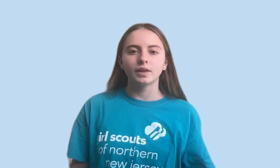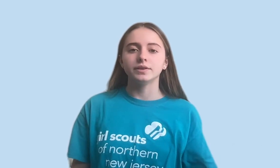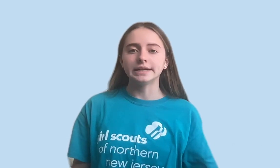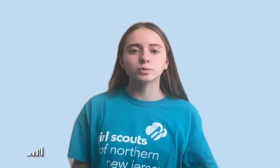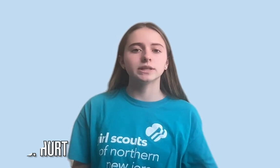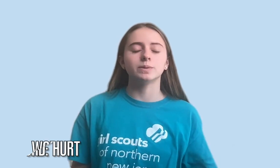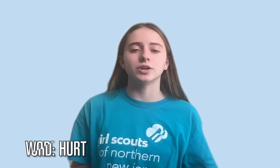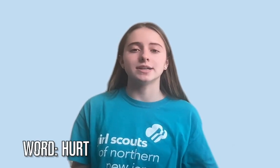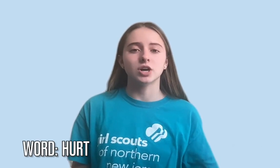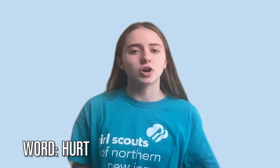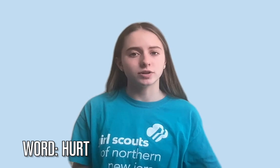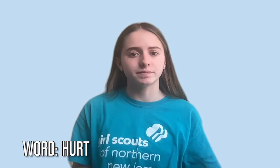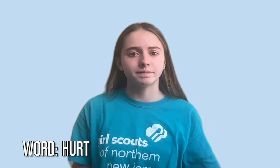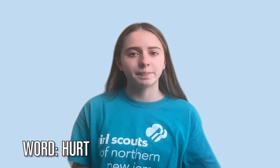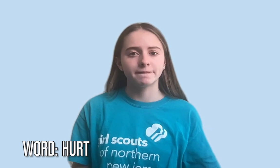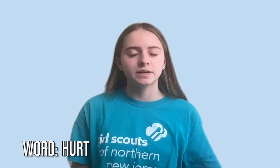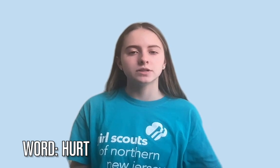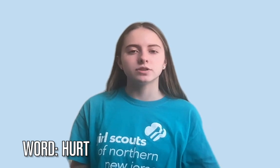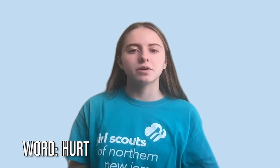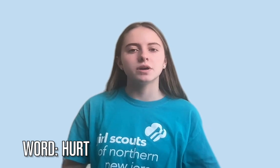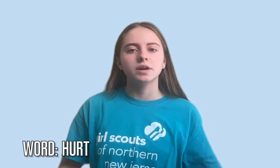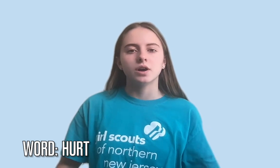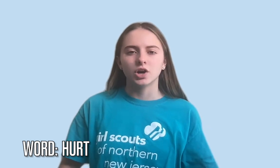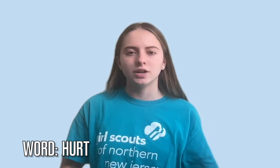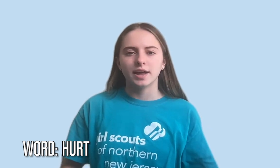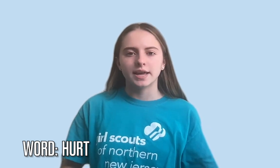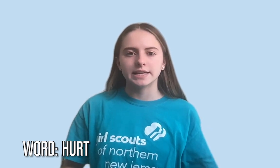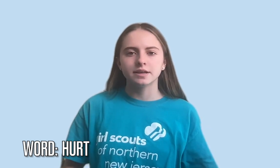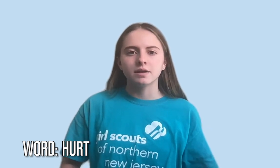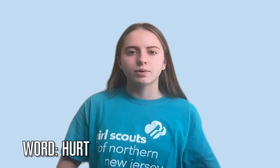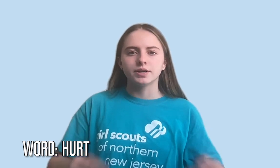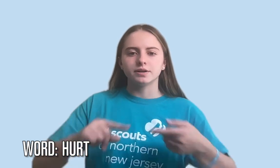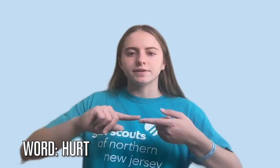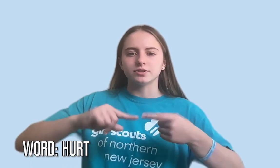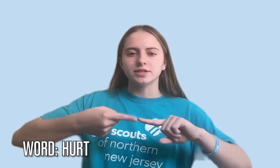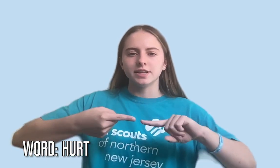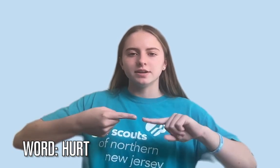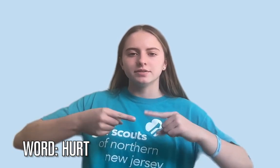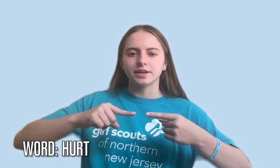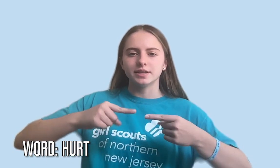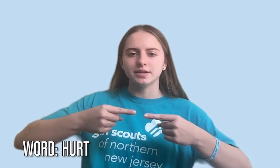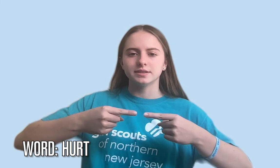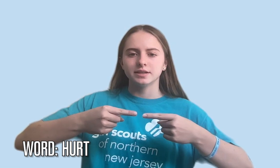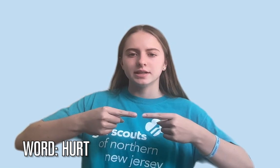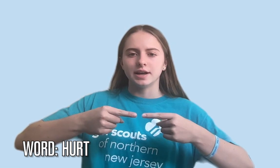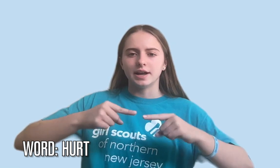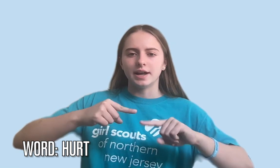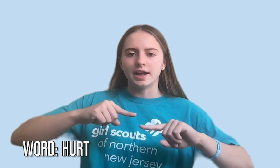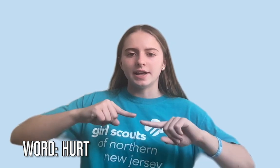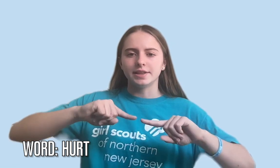The next word that we'll learn is hurt. So hurt is putting your fingers together like this and